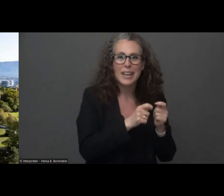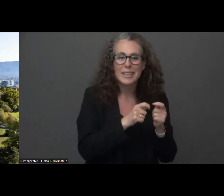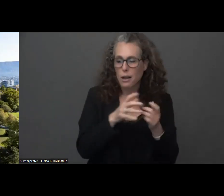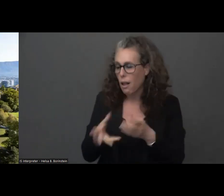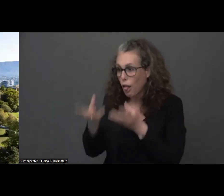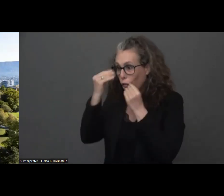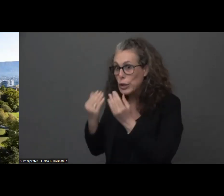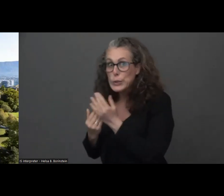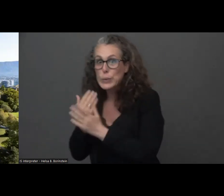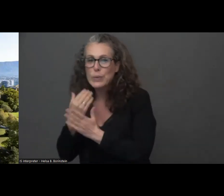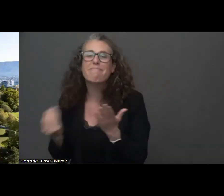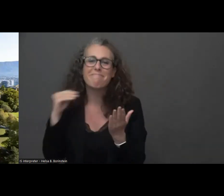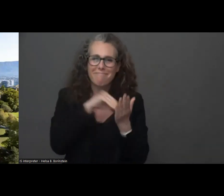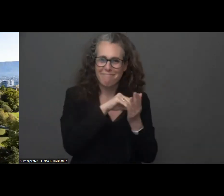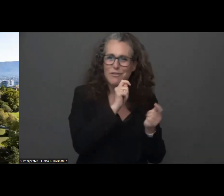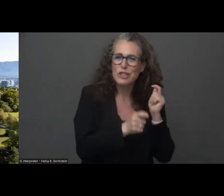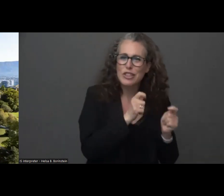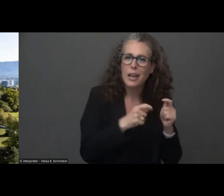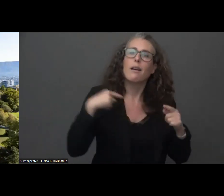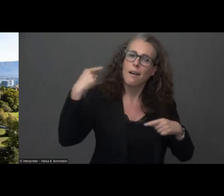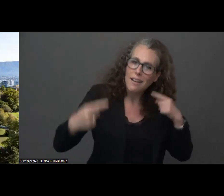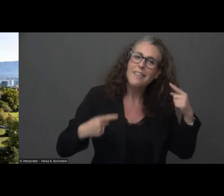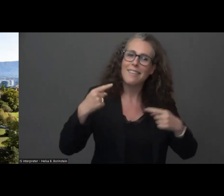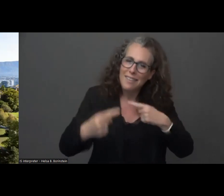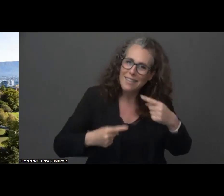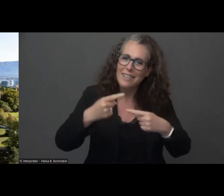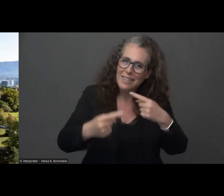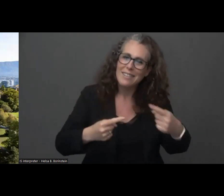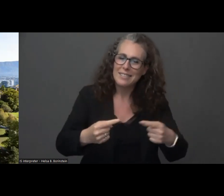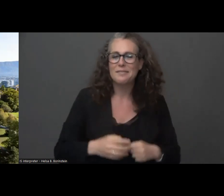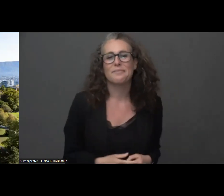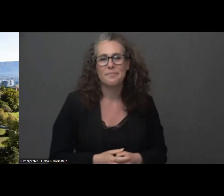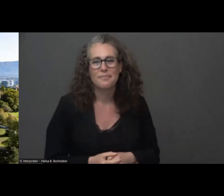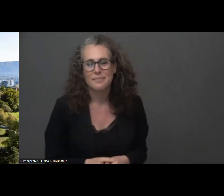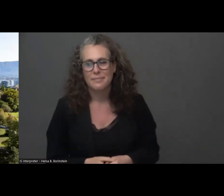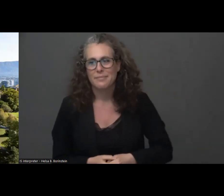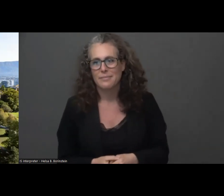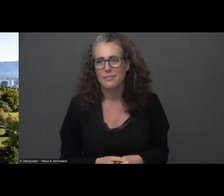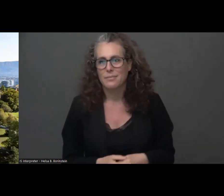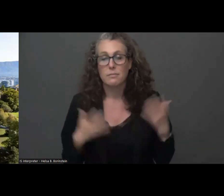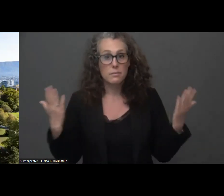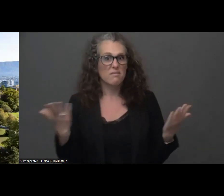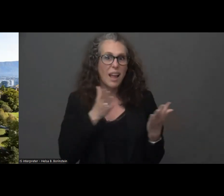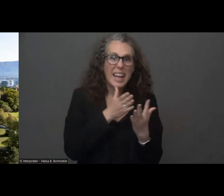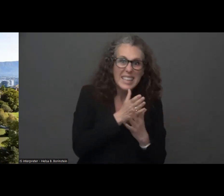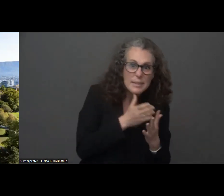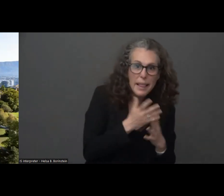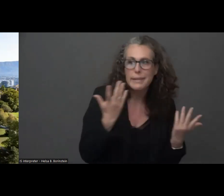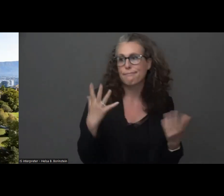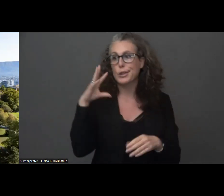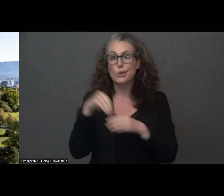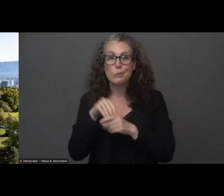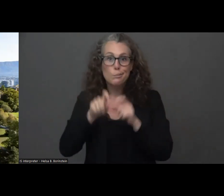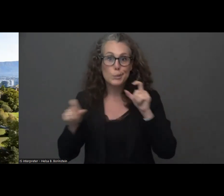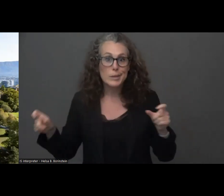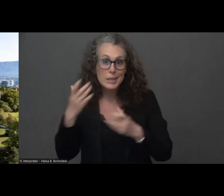shared experiences. I would like to end by saying that considering accessibility and the inclusion of persons with disabilities at the